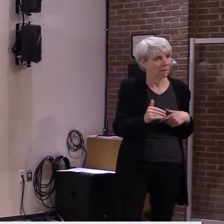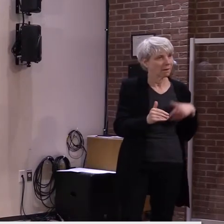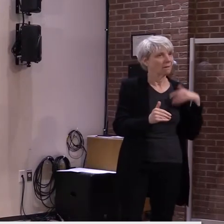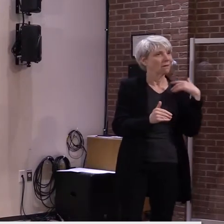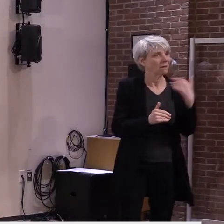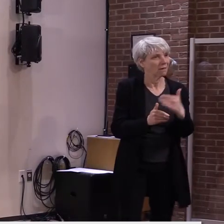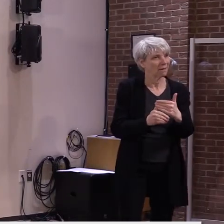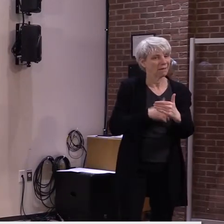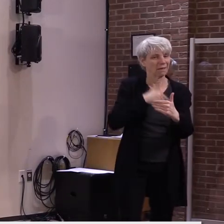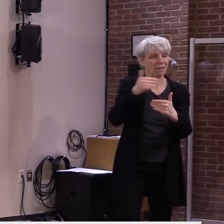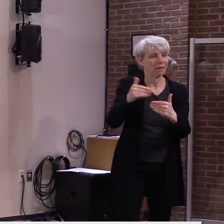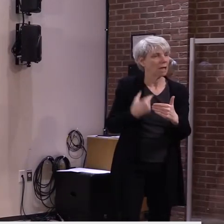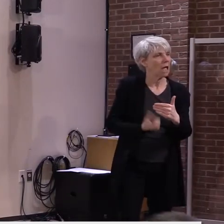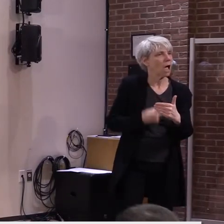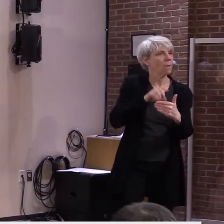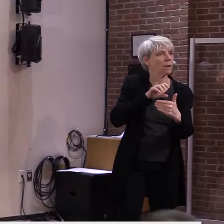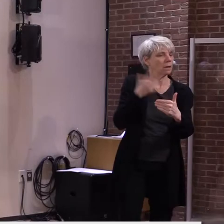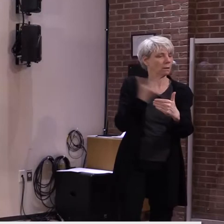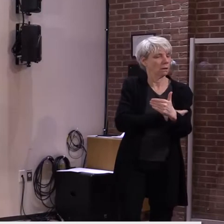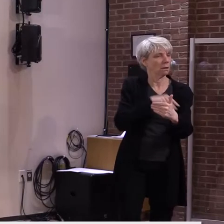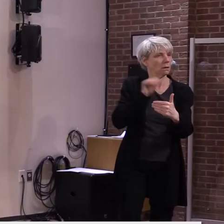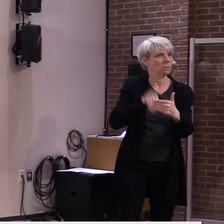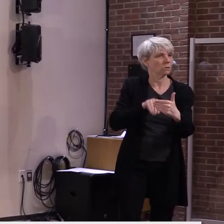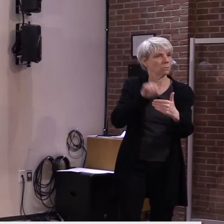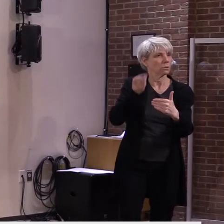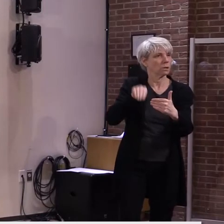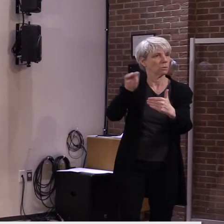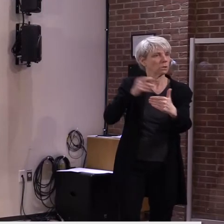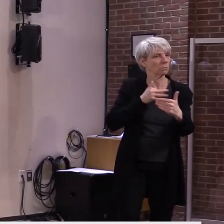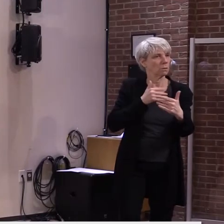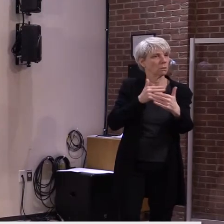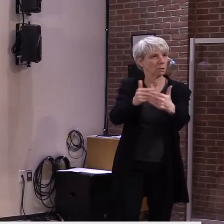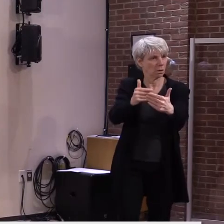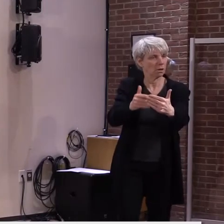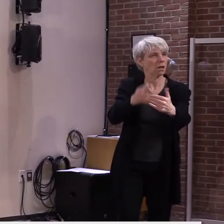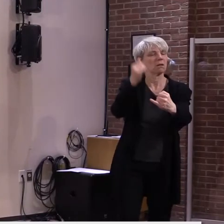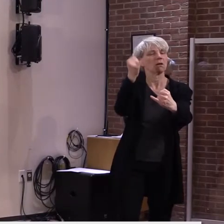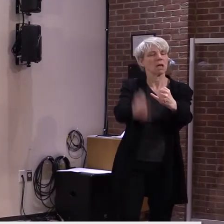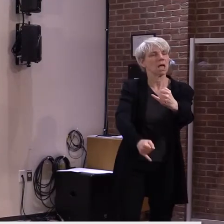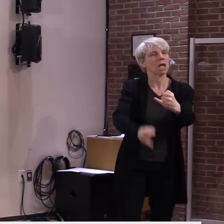we thought we would be at the end, but we didn't set that benchmark.